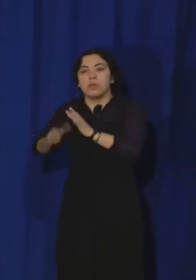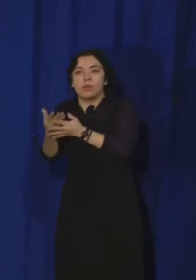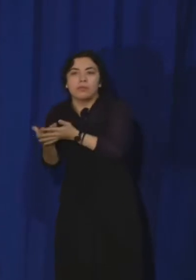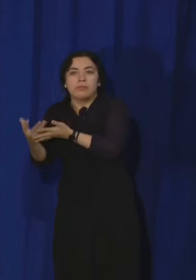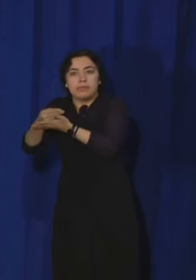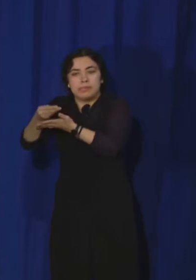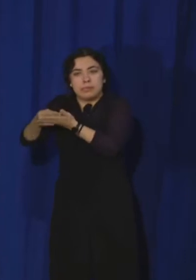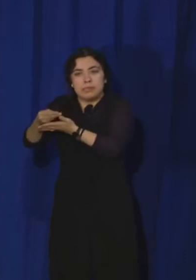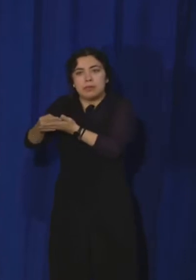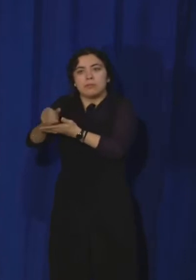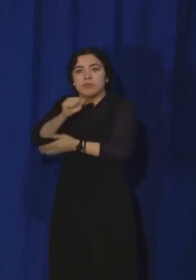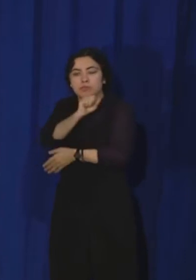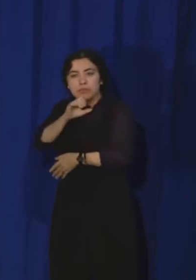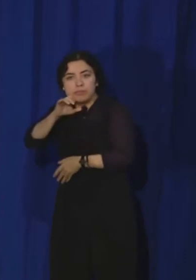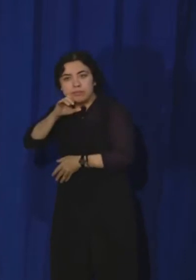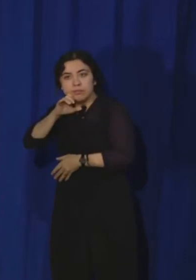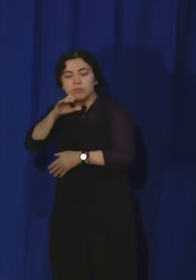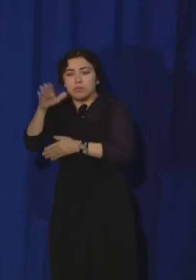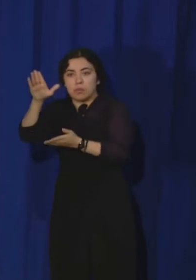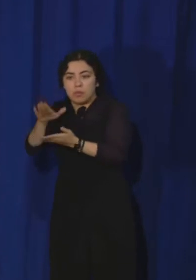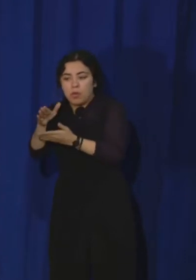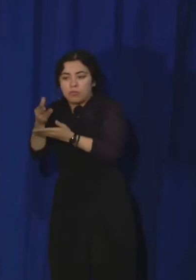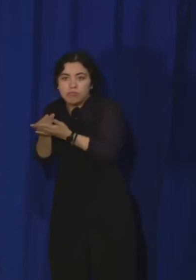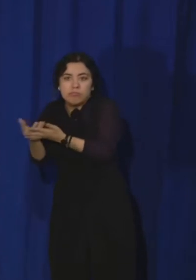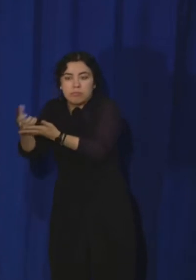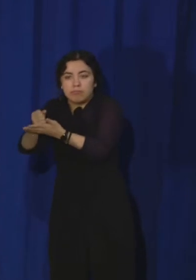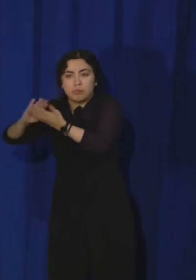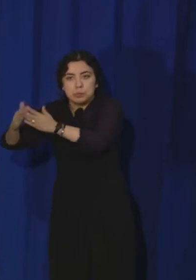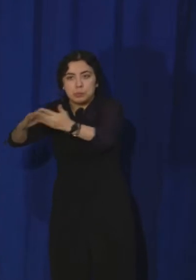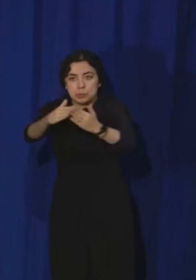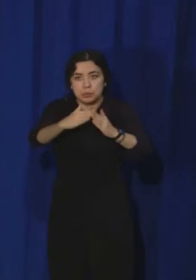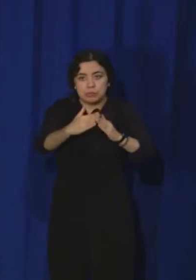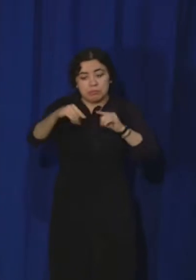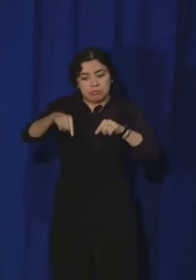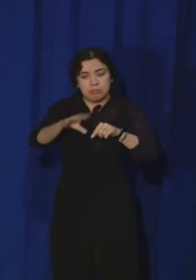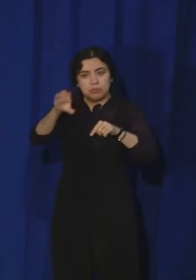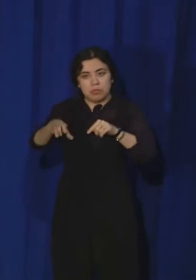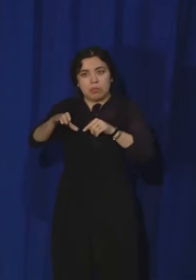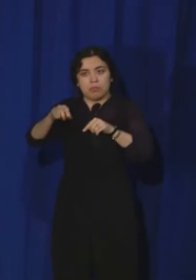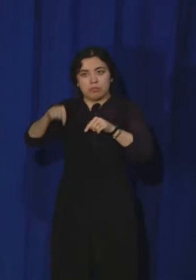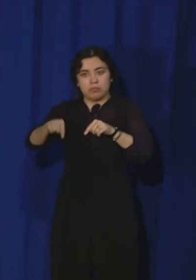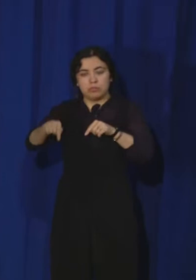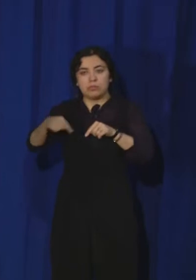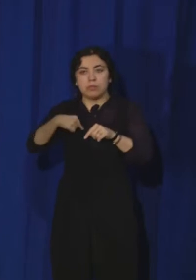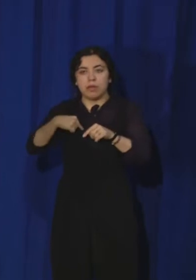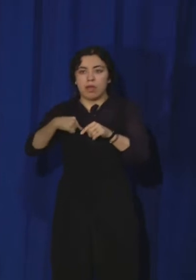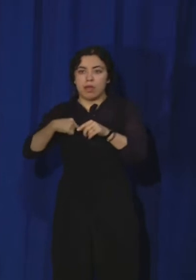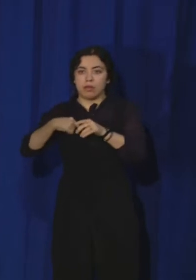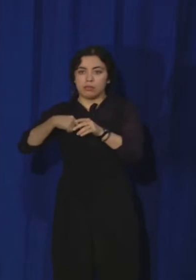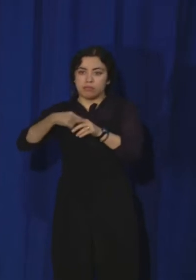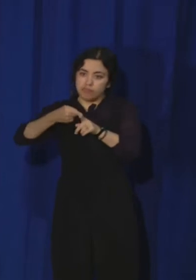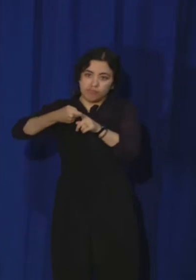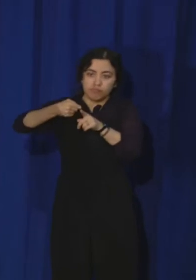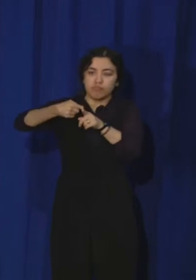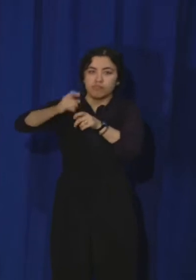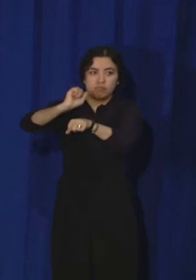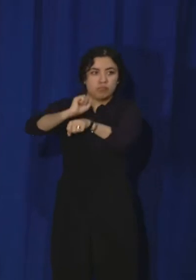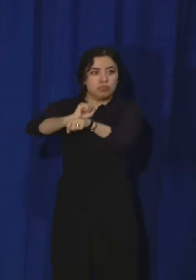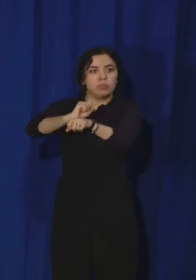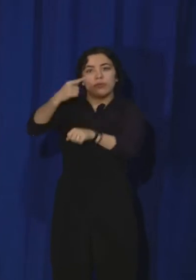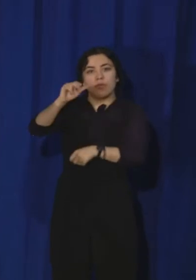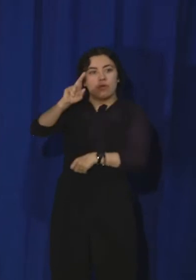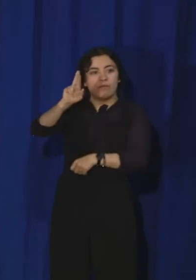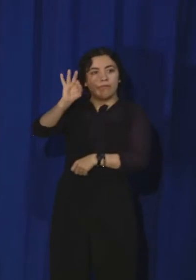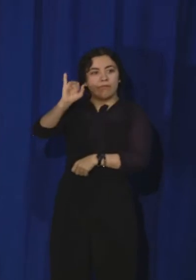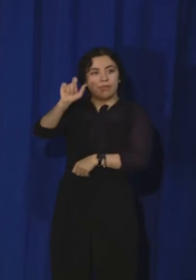different communities, including 10 here in the city of Chicago. I practice in East Garfield Park, most of our clinics in Belmont